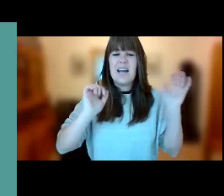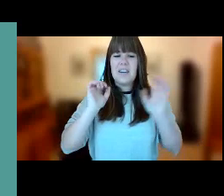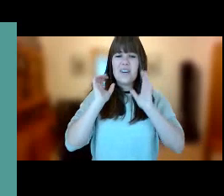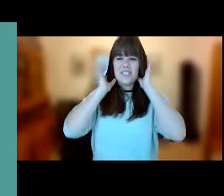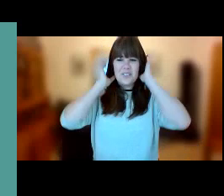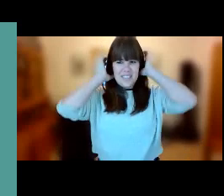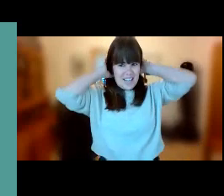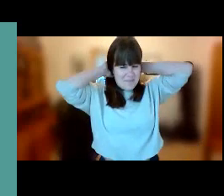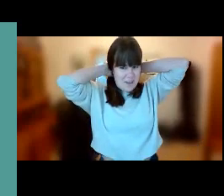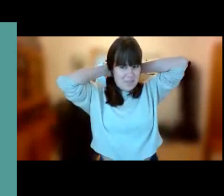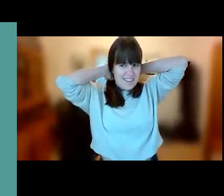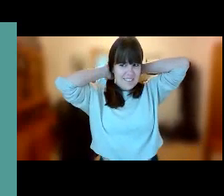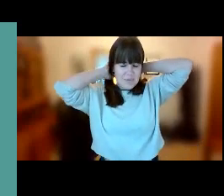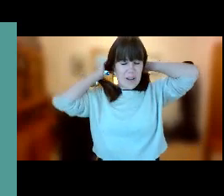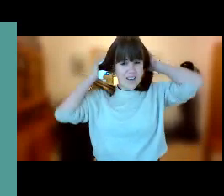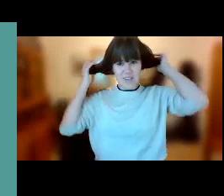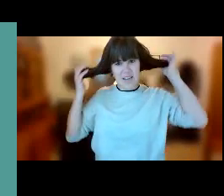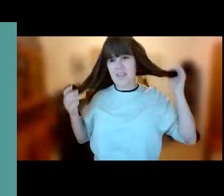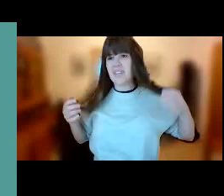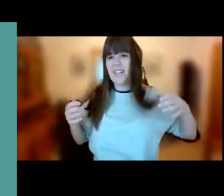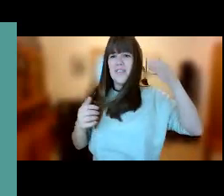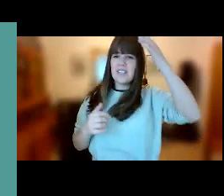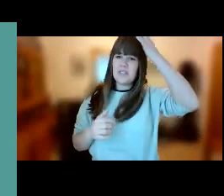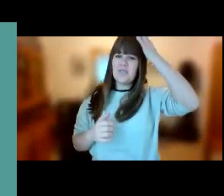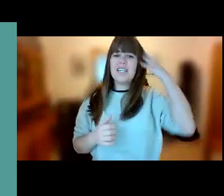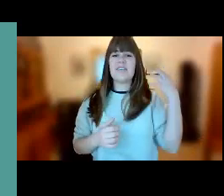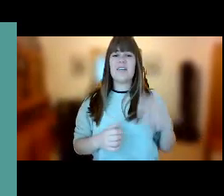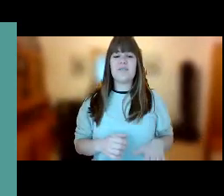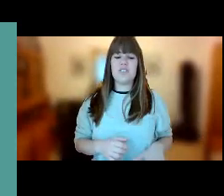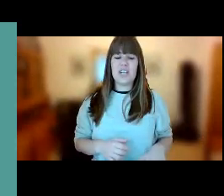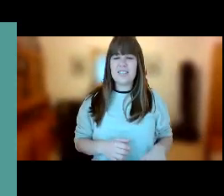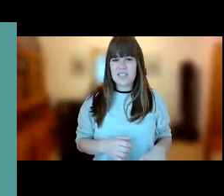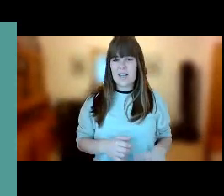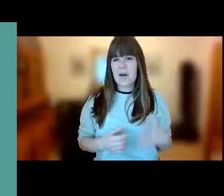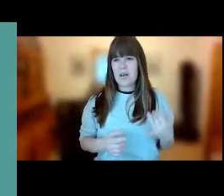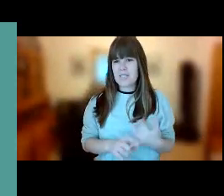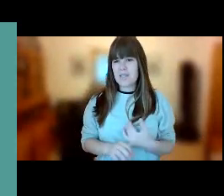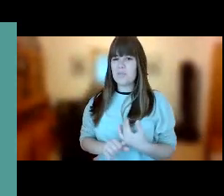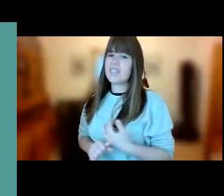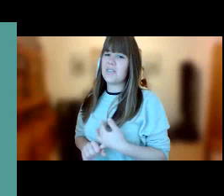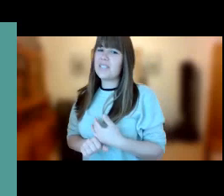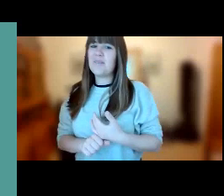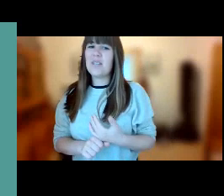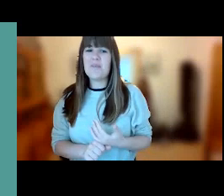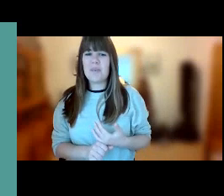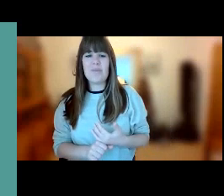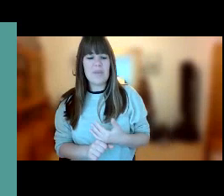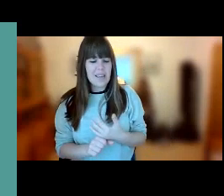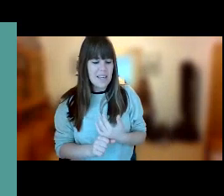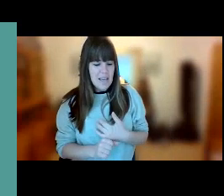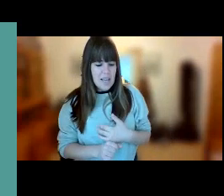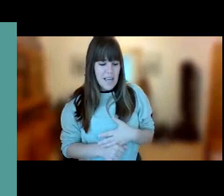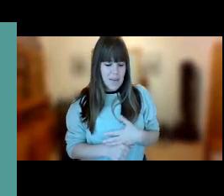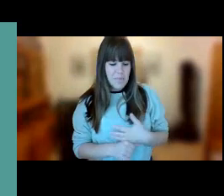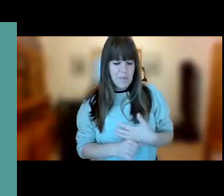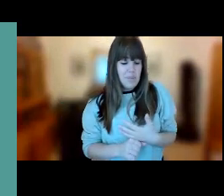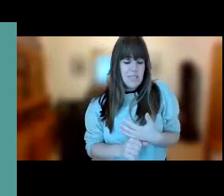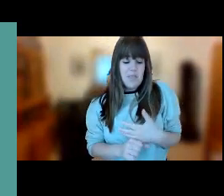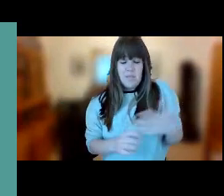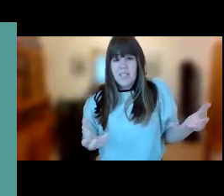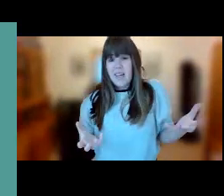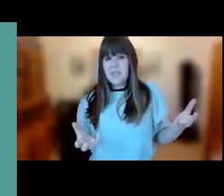So yeah, quite a short video, but I think I love that video. I think it just really kind of challenges that power of assumptions that we sometimes maybe make,